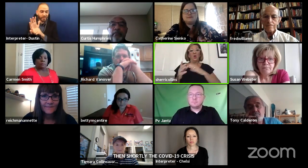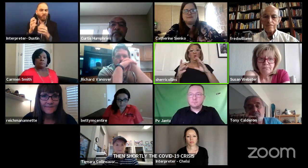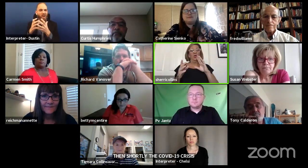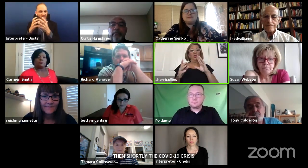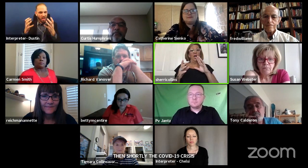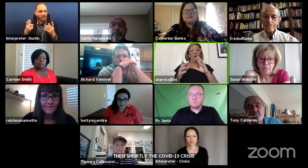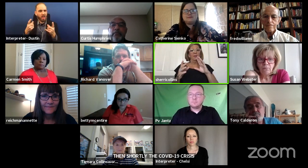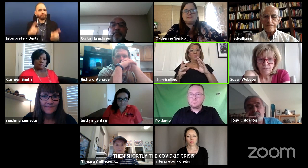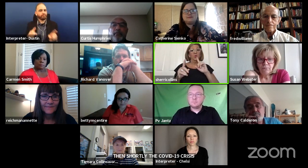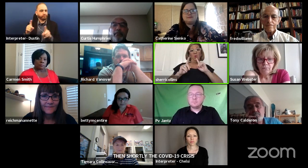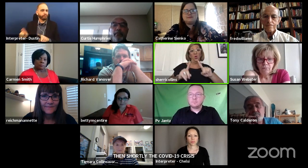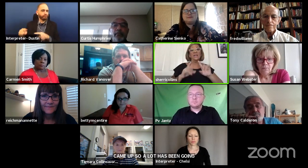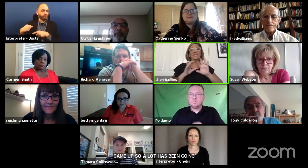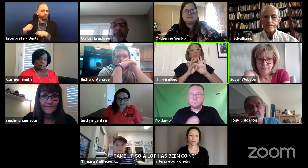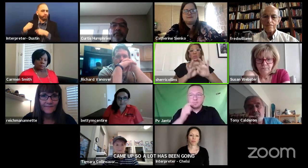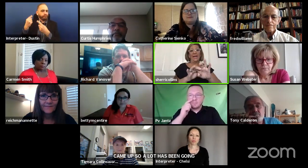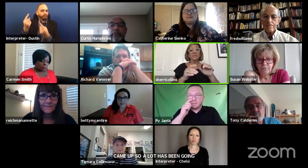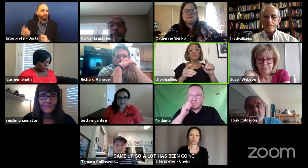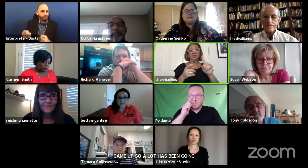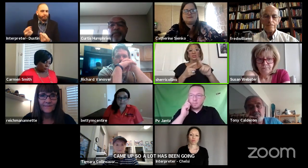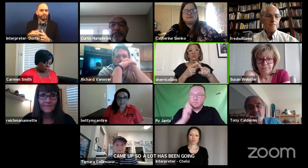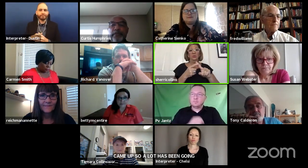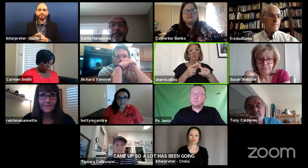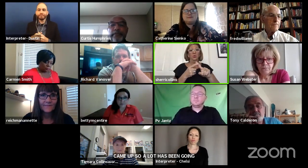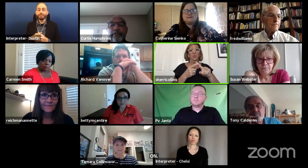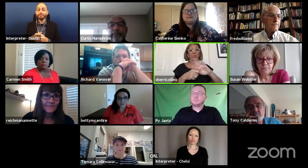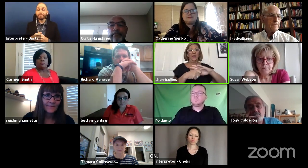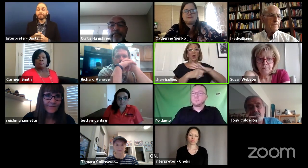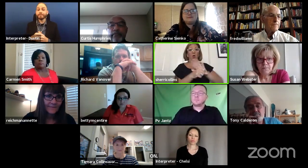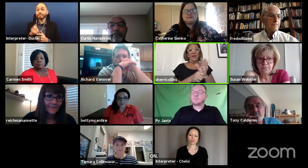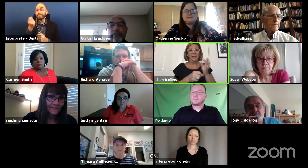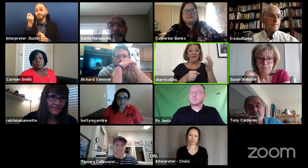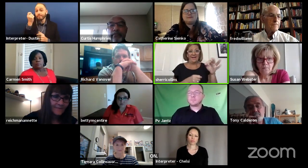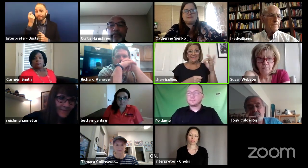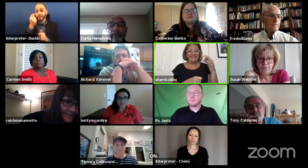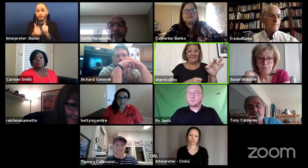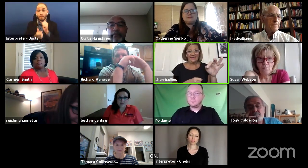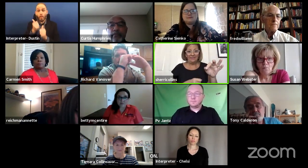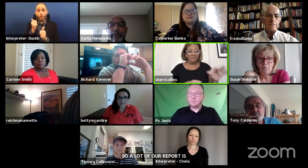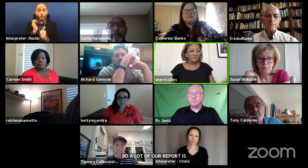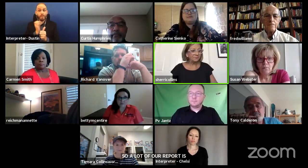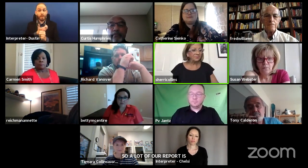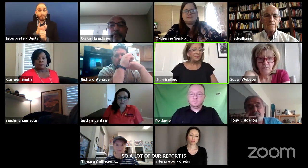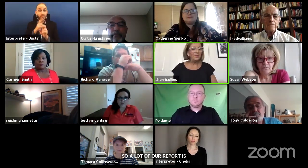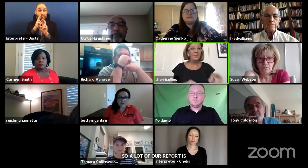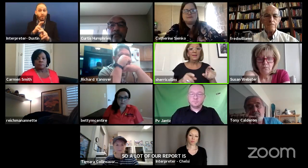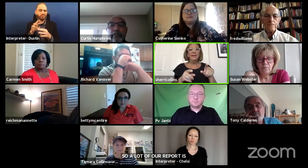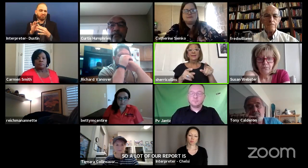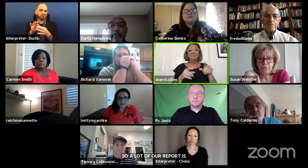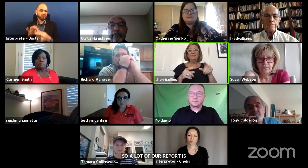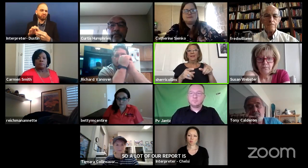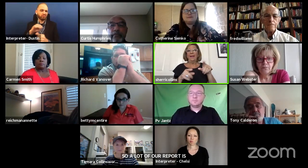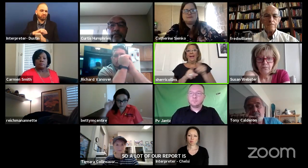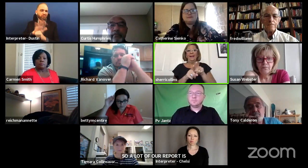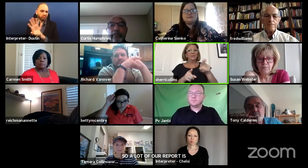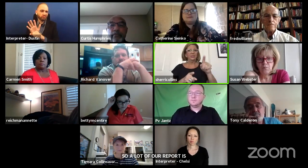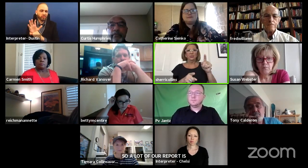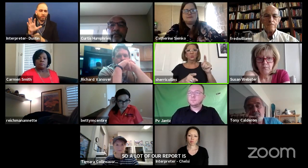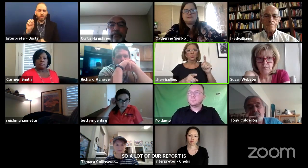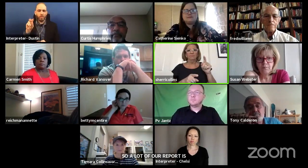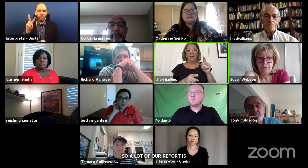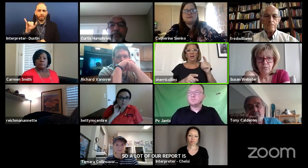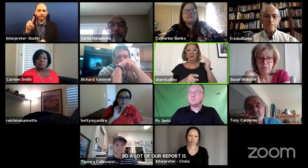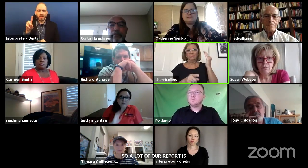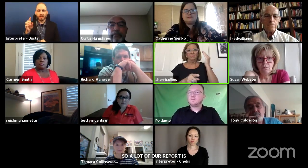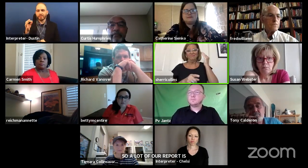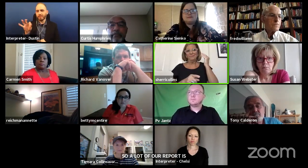of our report is related to the COVID-19. As